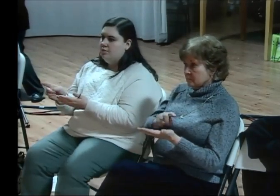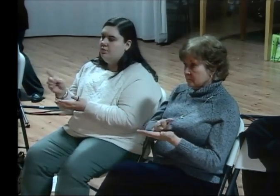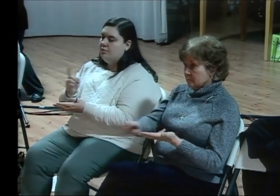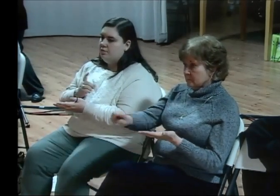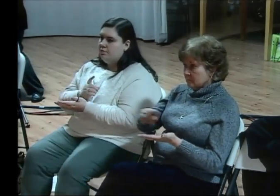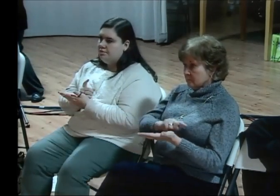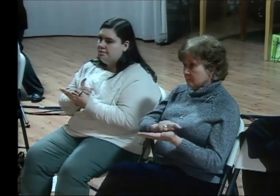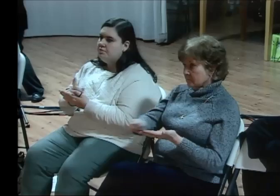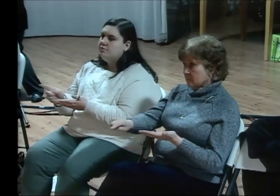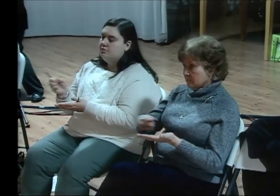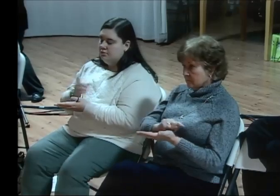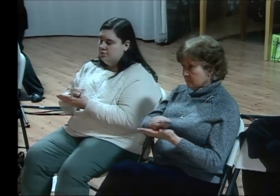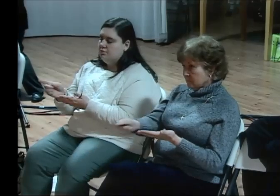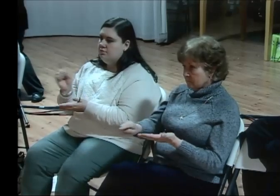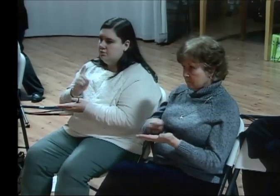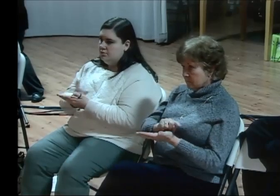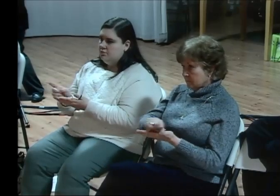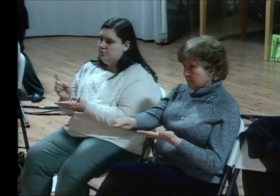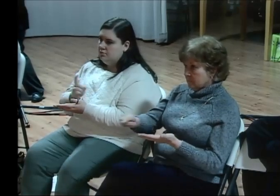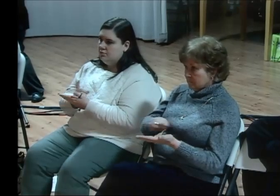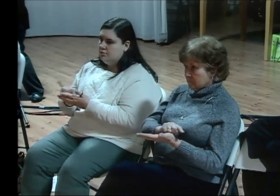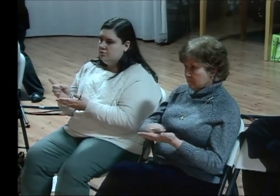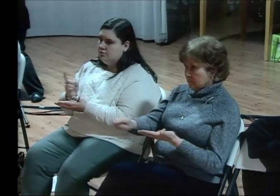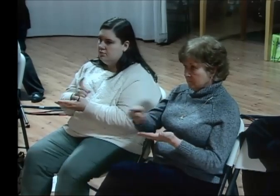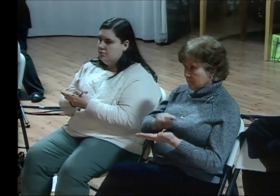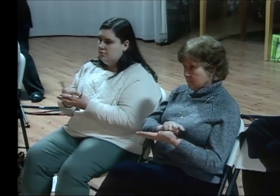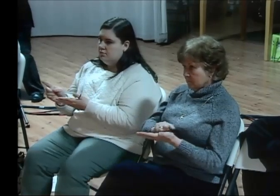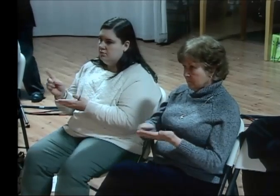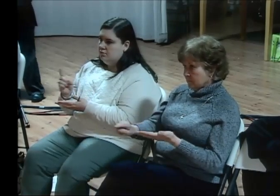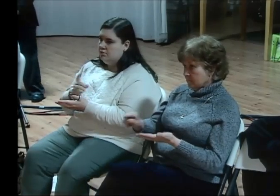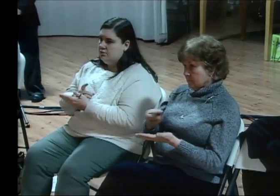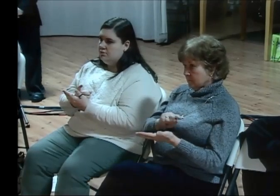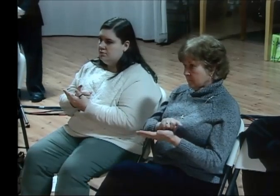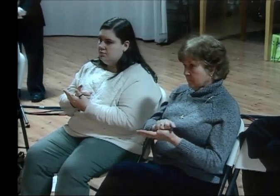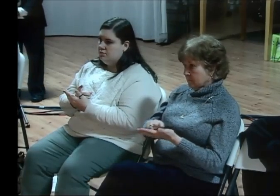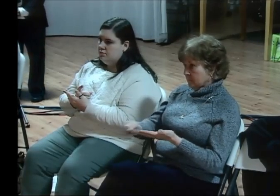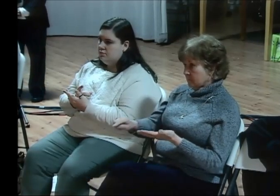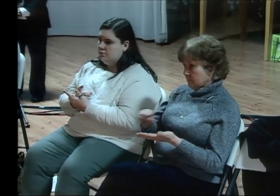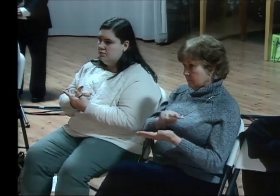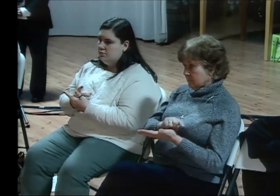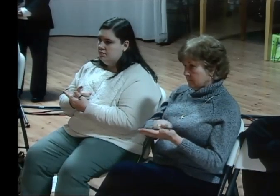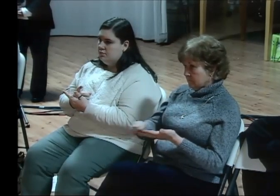routine schedule. You're doing something every single day, every single week, every Monday, we are going.